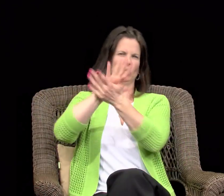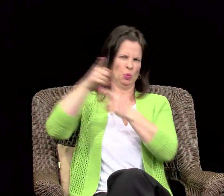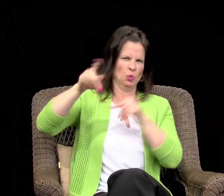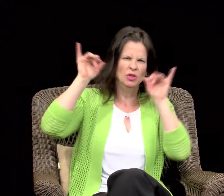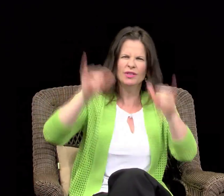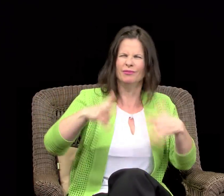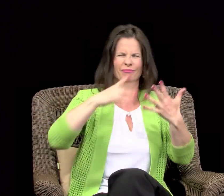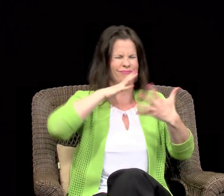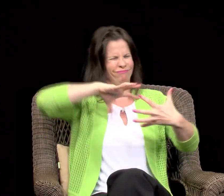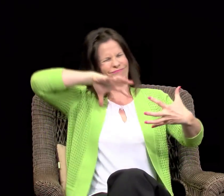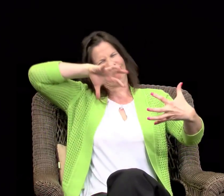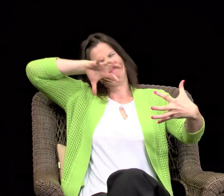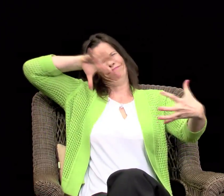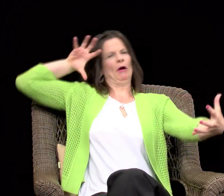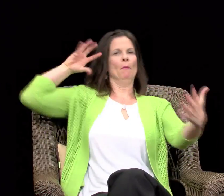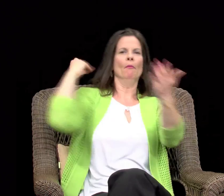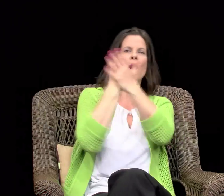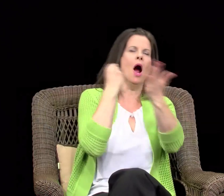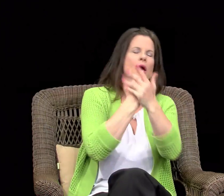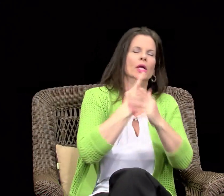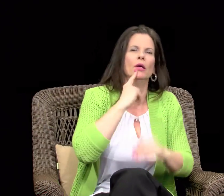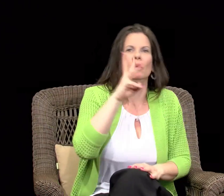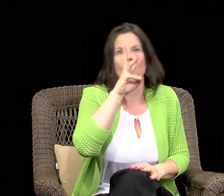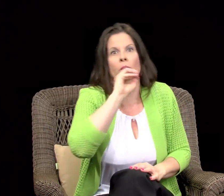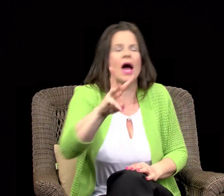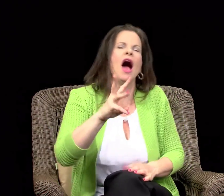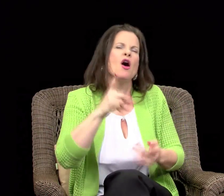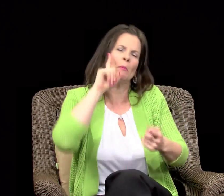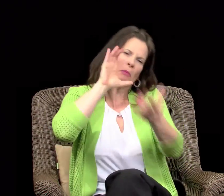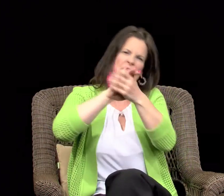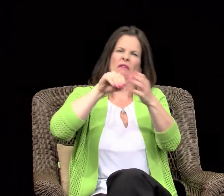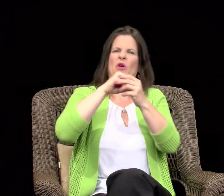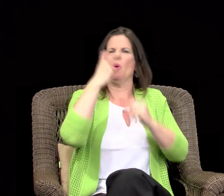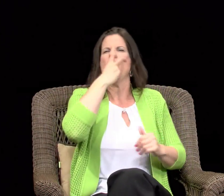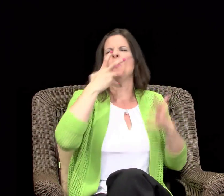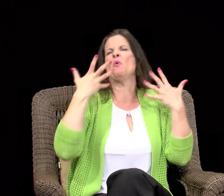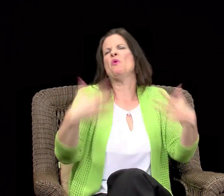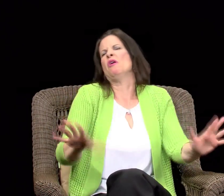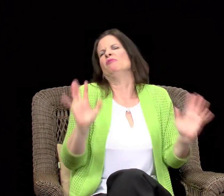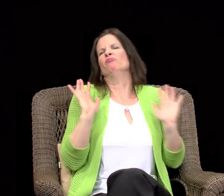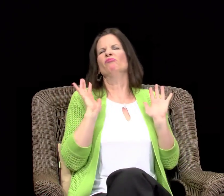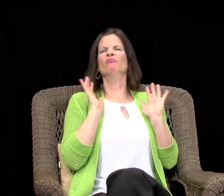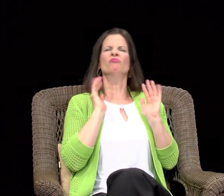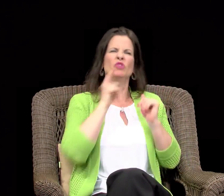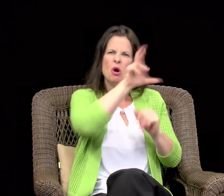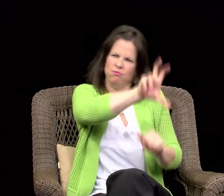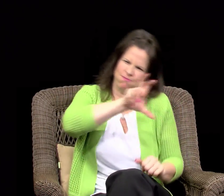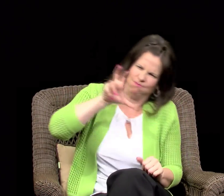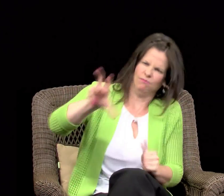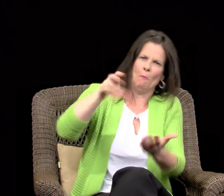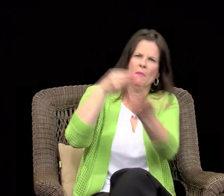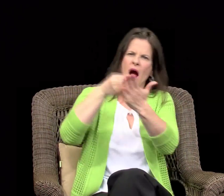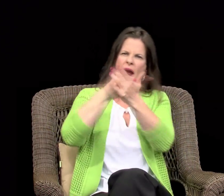Alexende Graham Bell, his wife, her father was a rich lawyer and gave a lot of money